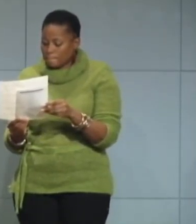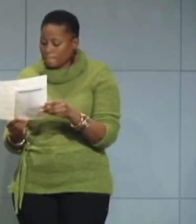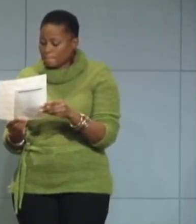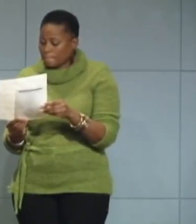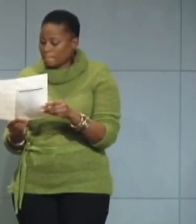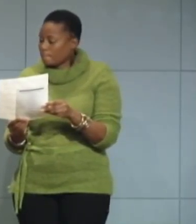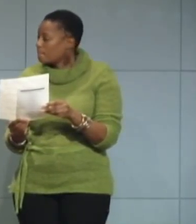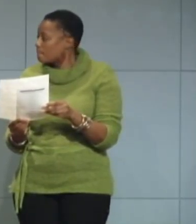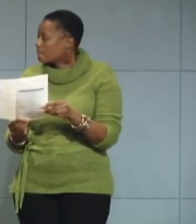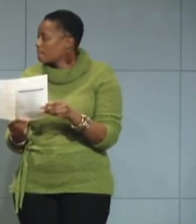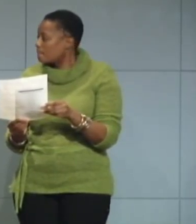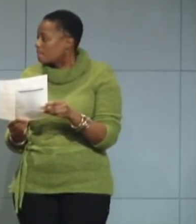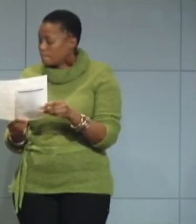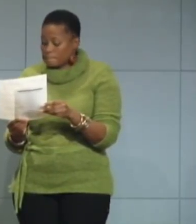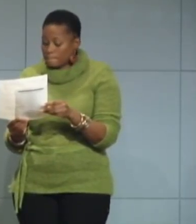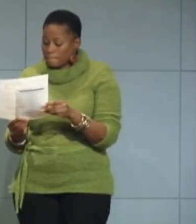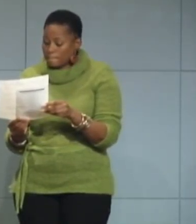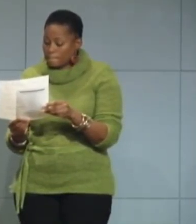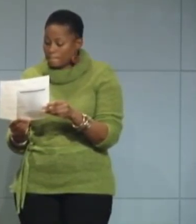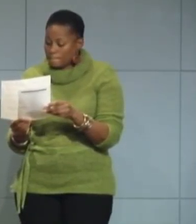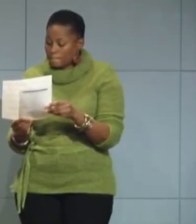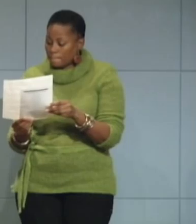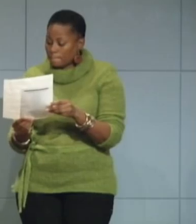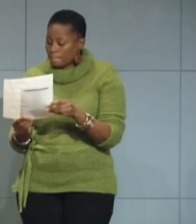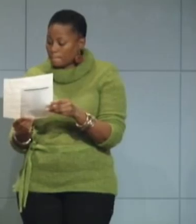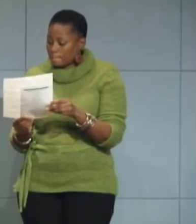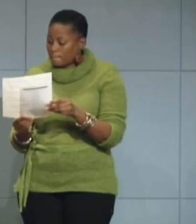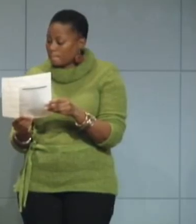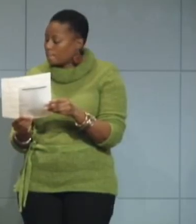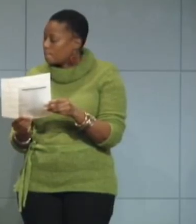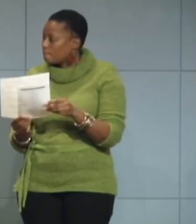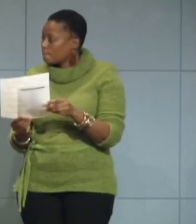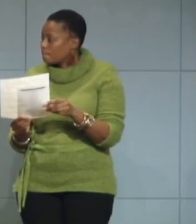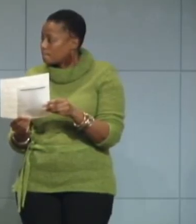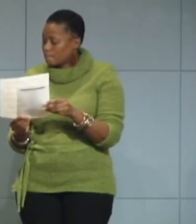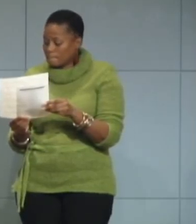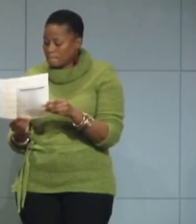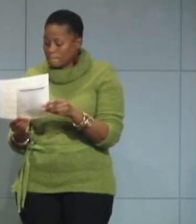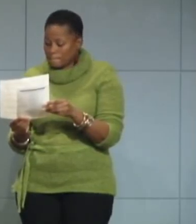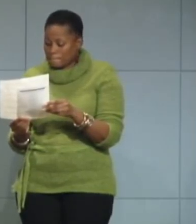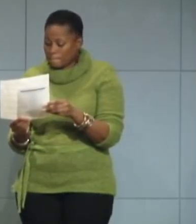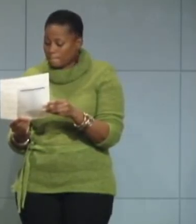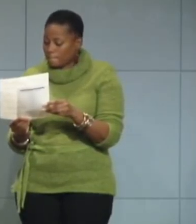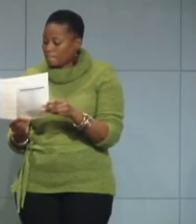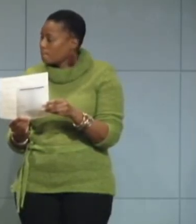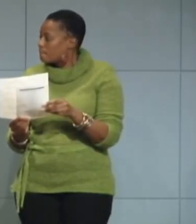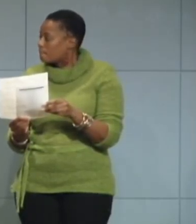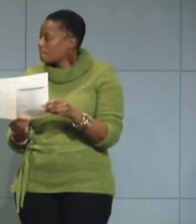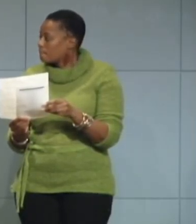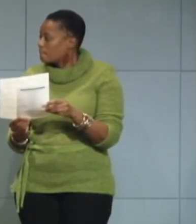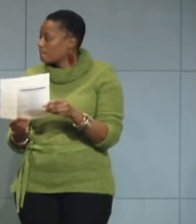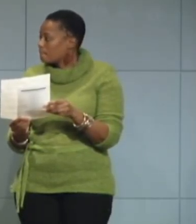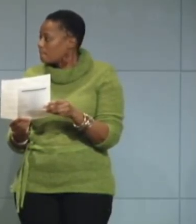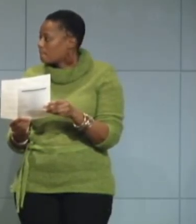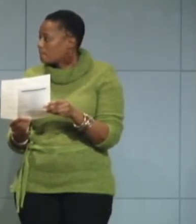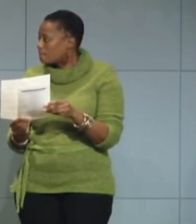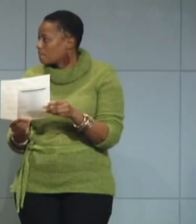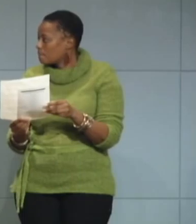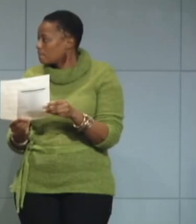Mr. Wise has diligently worked in various settings to combat inequities.